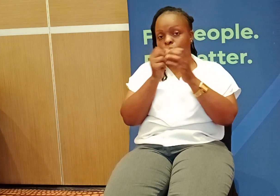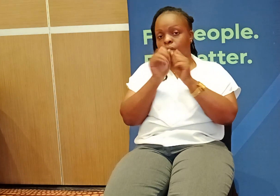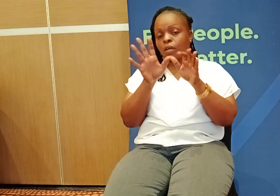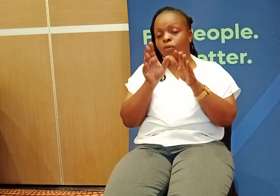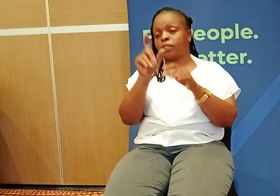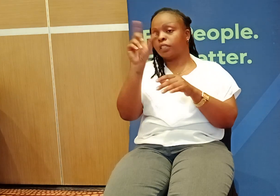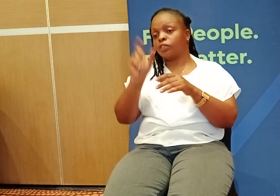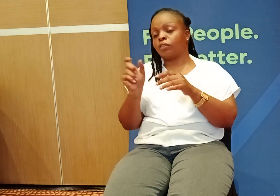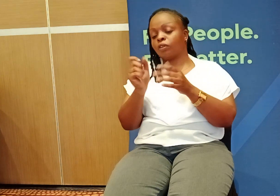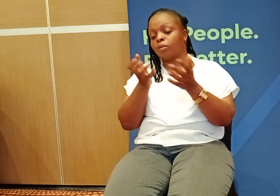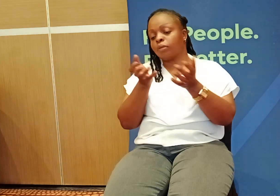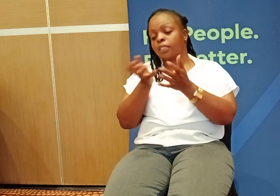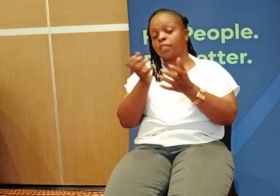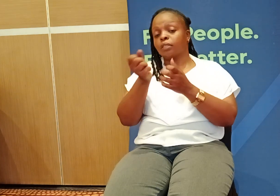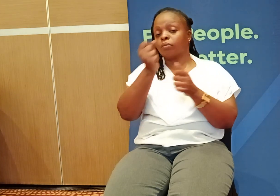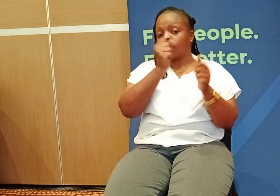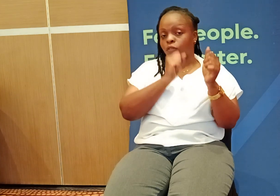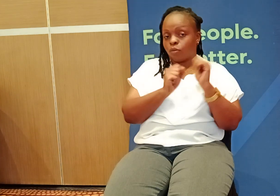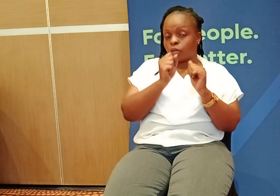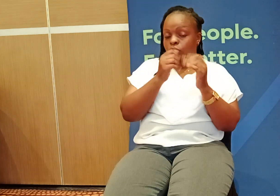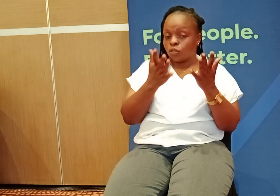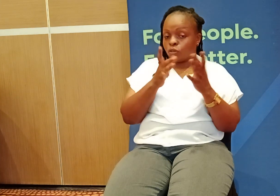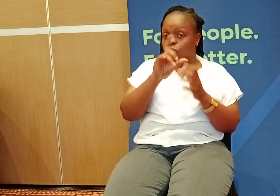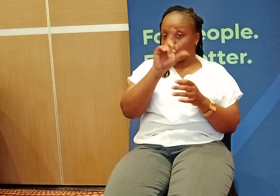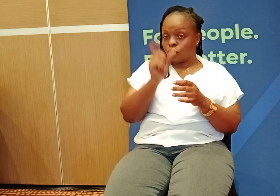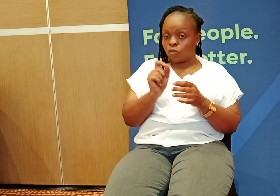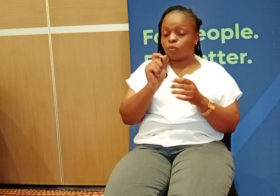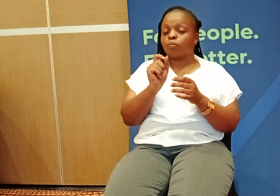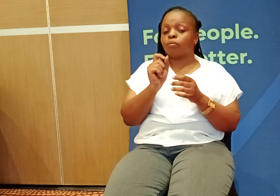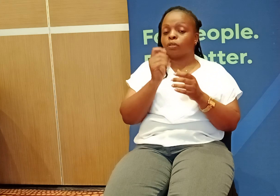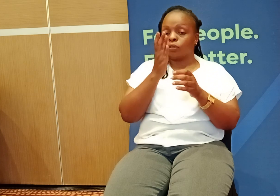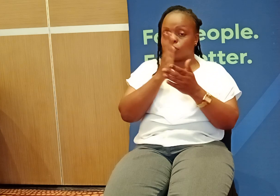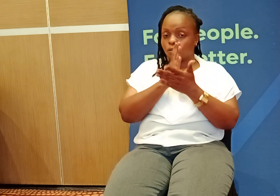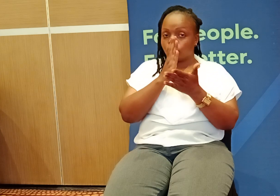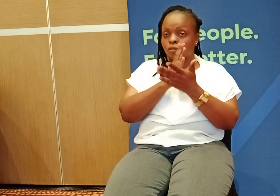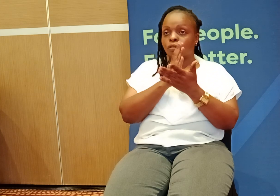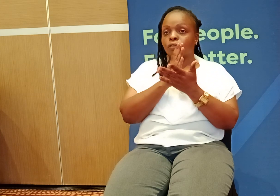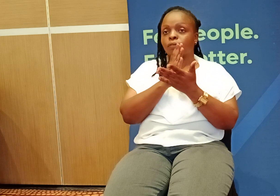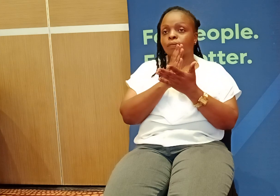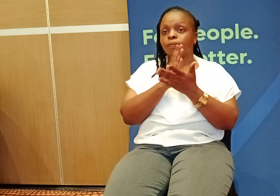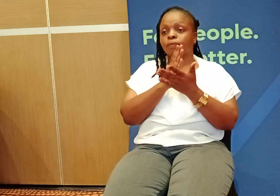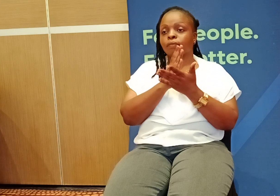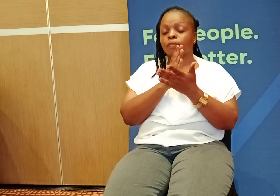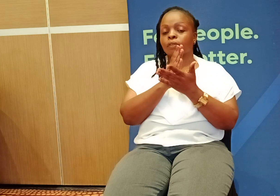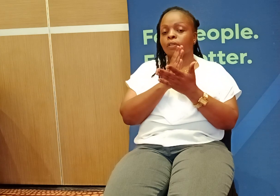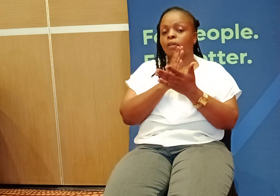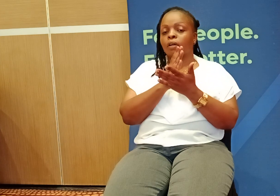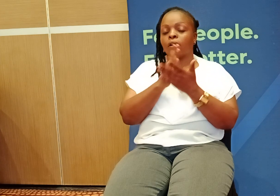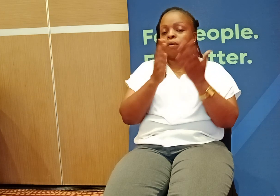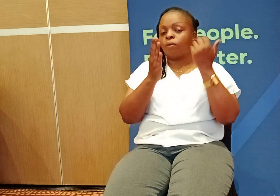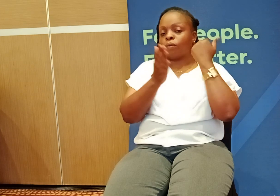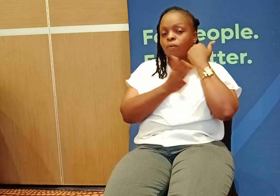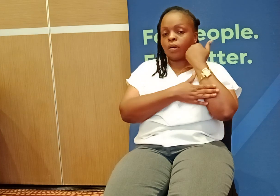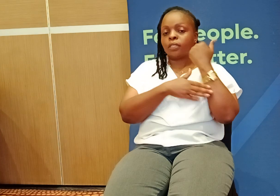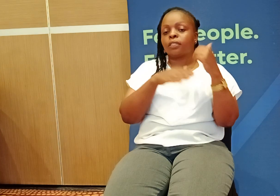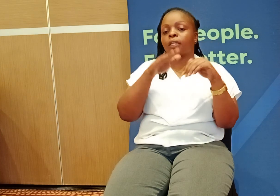the performance for the group would definitely have been worse than where we ended up.